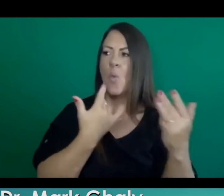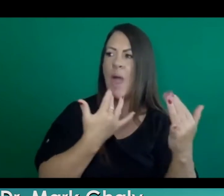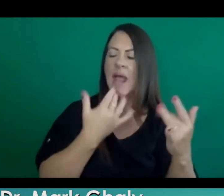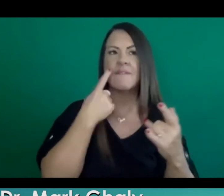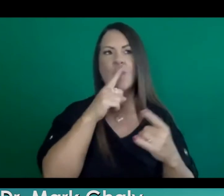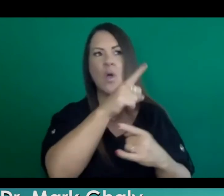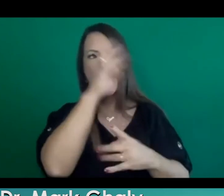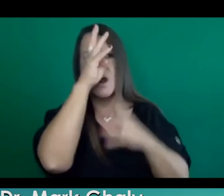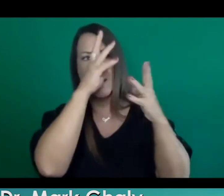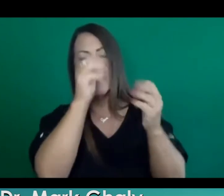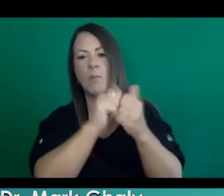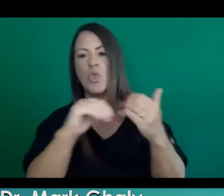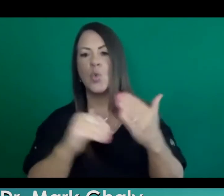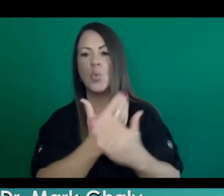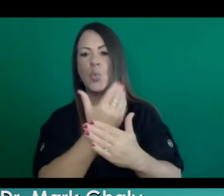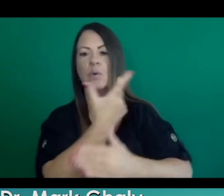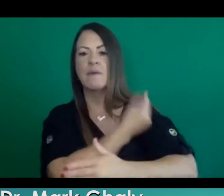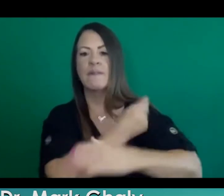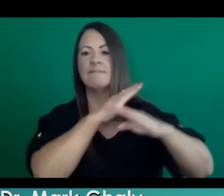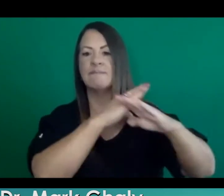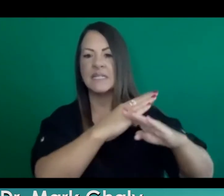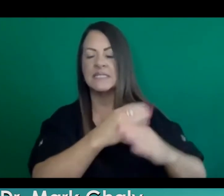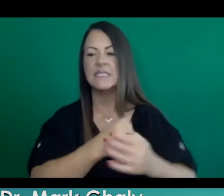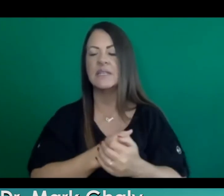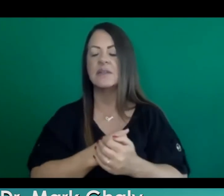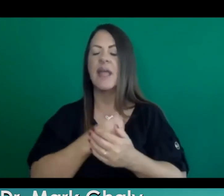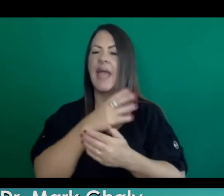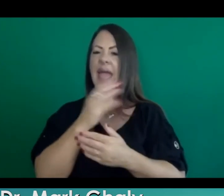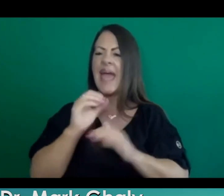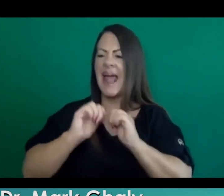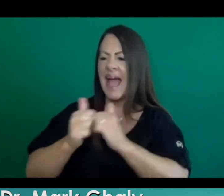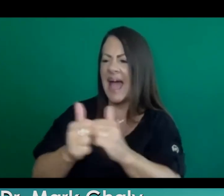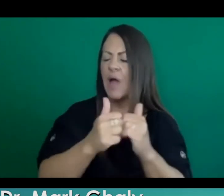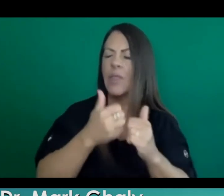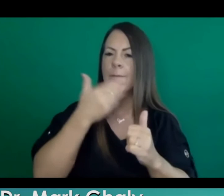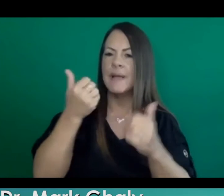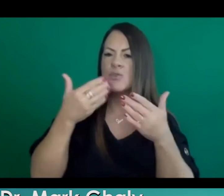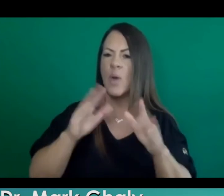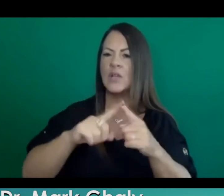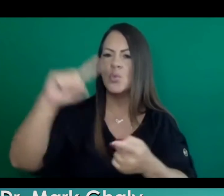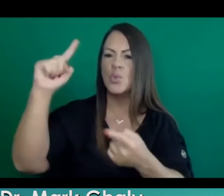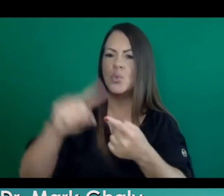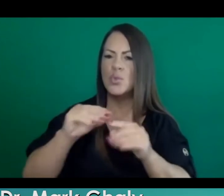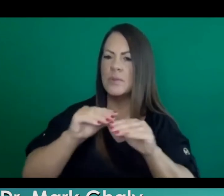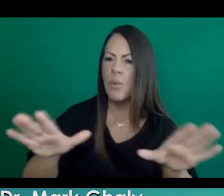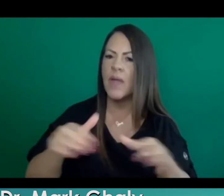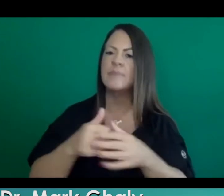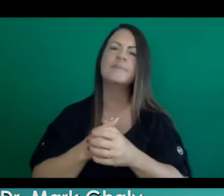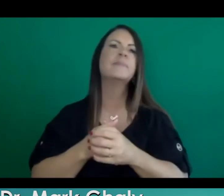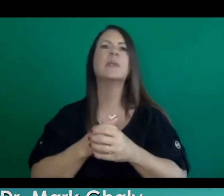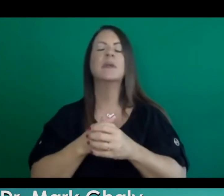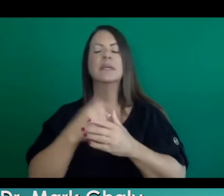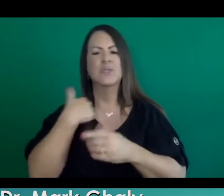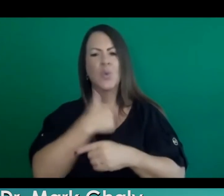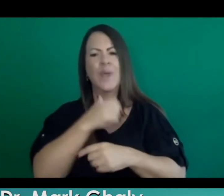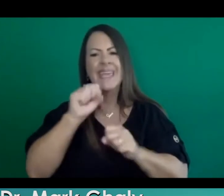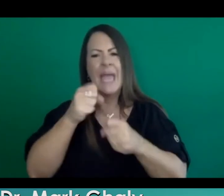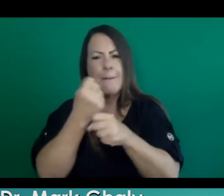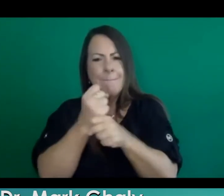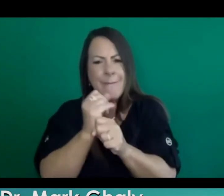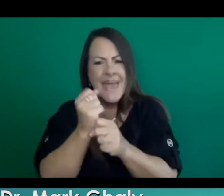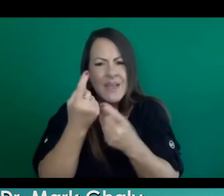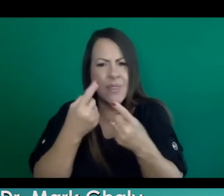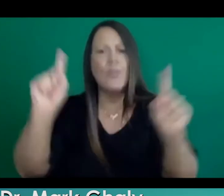hopefully the widespread use in California, so we get through COVID, this pandemic period, and we learn to live with